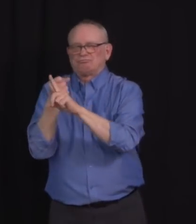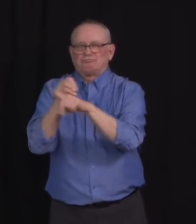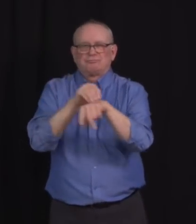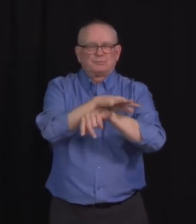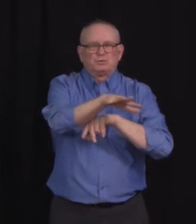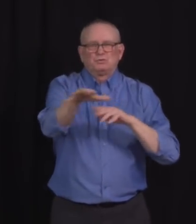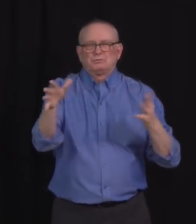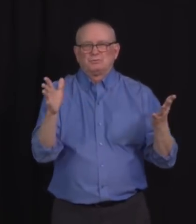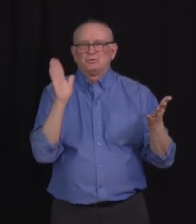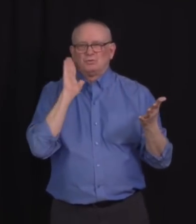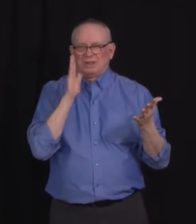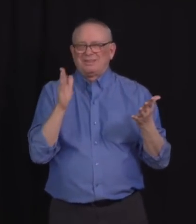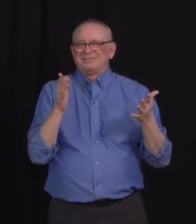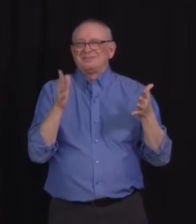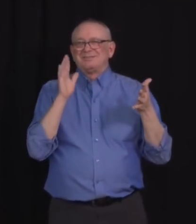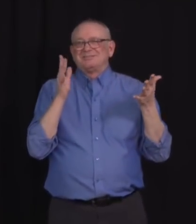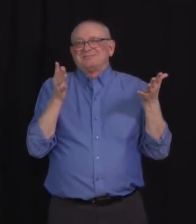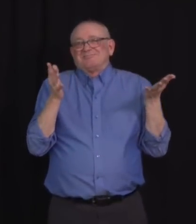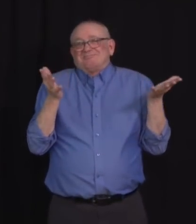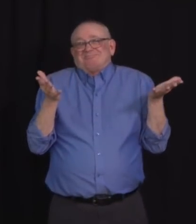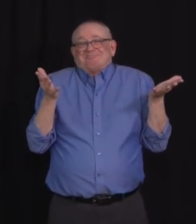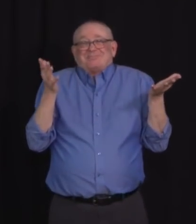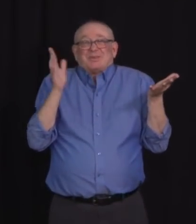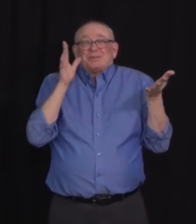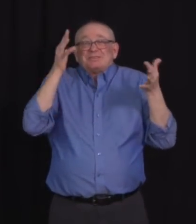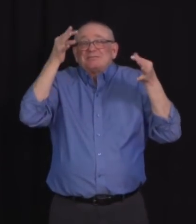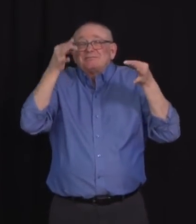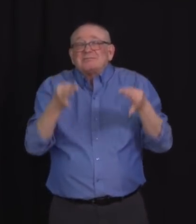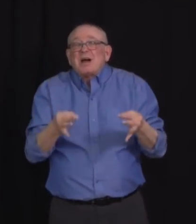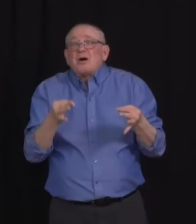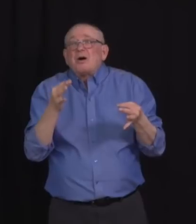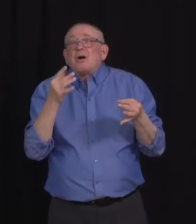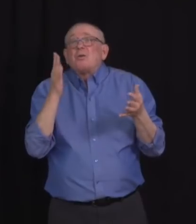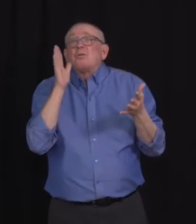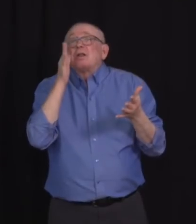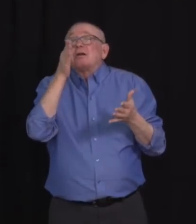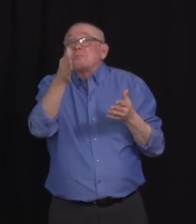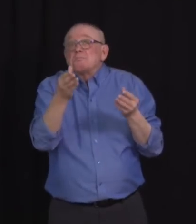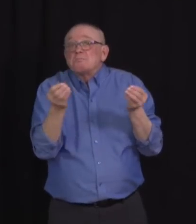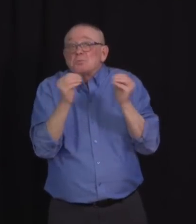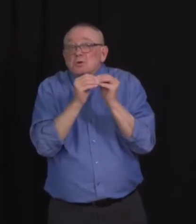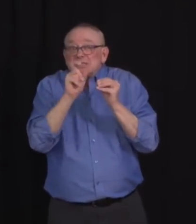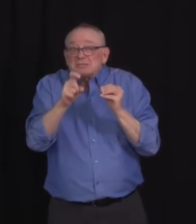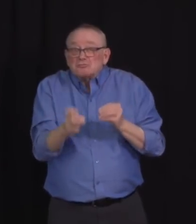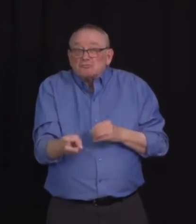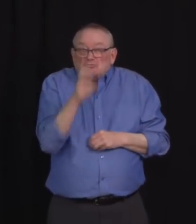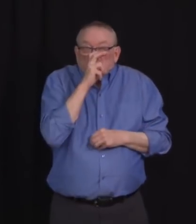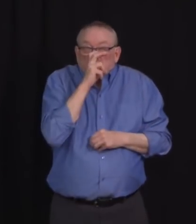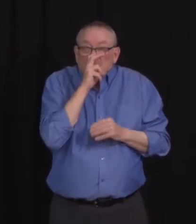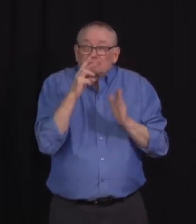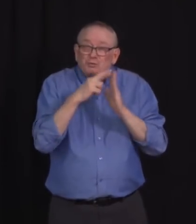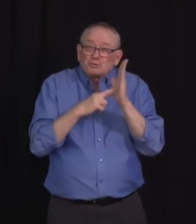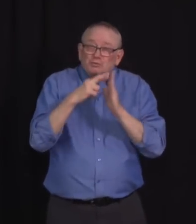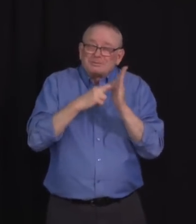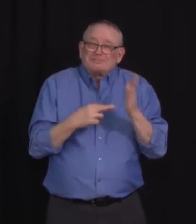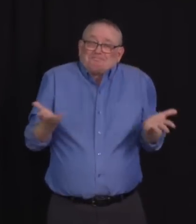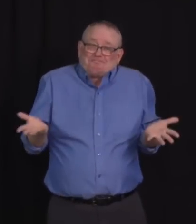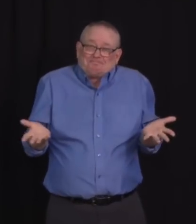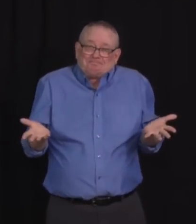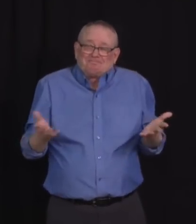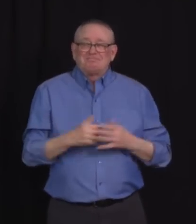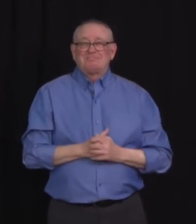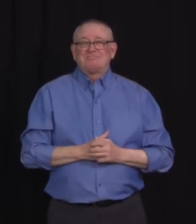that's going to determine whether or not we need to consider new restrictions in the future. So the choice of whether or not to keep kids home for that week,